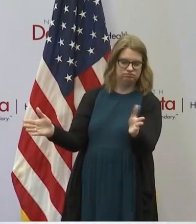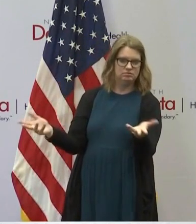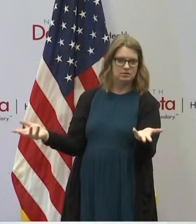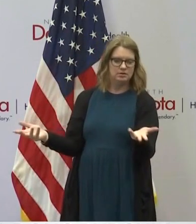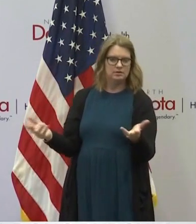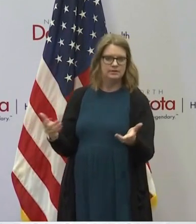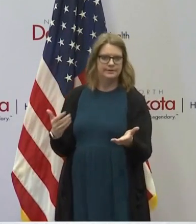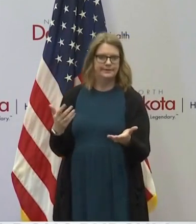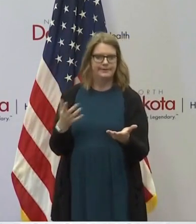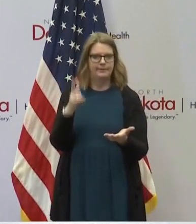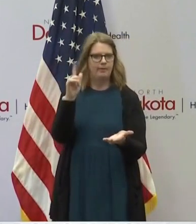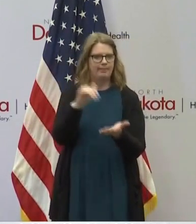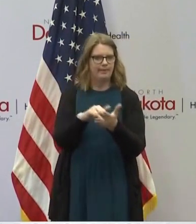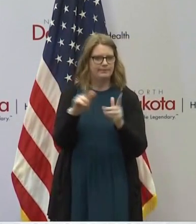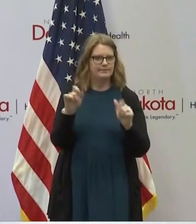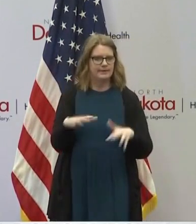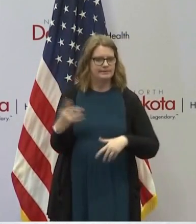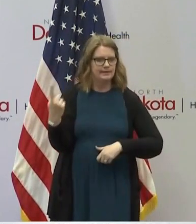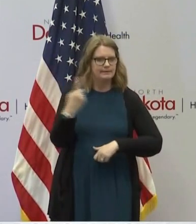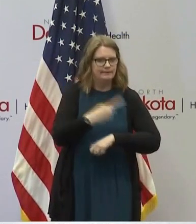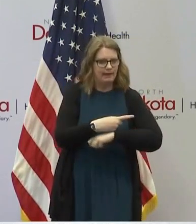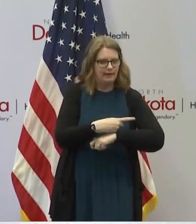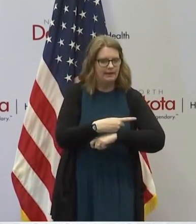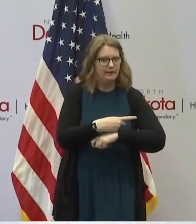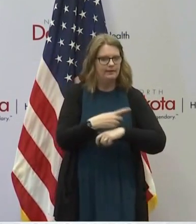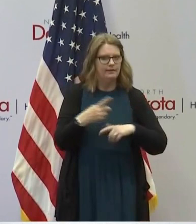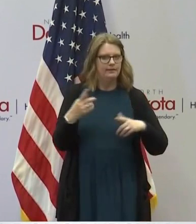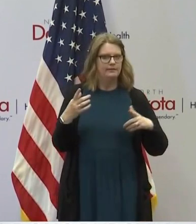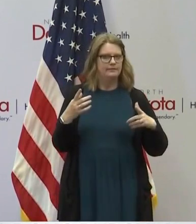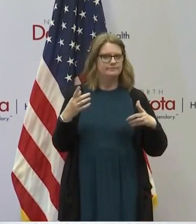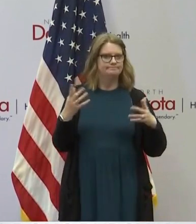as maybe 1,000 tests a day that are